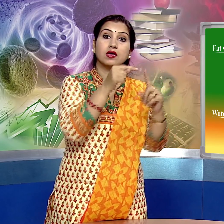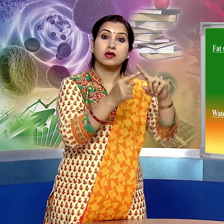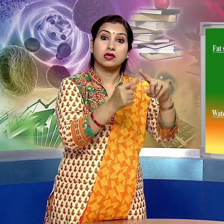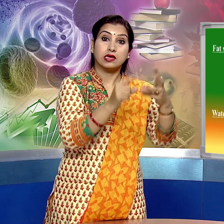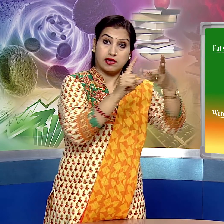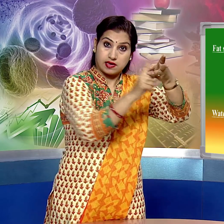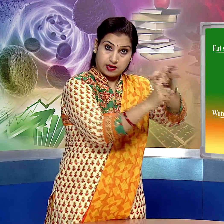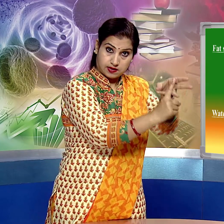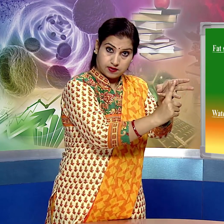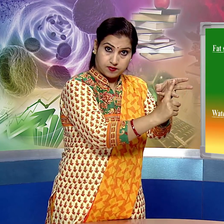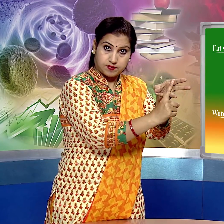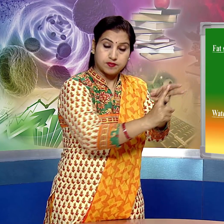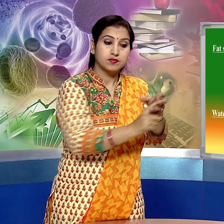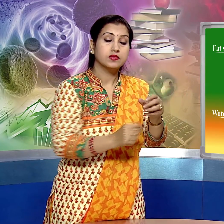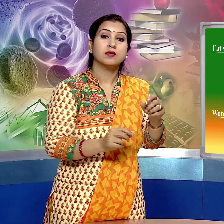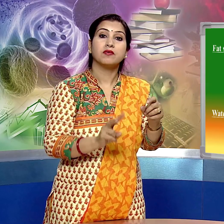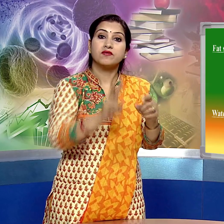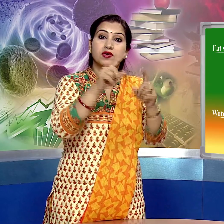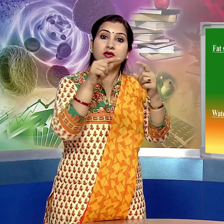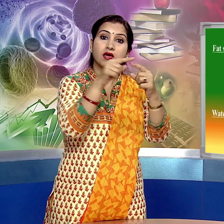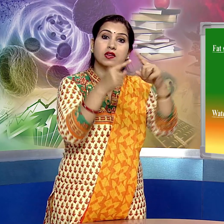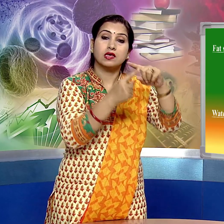vitamin E, and vitamin K.